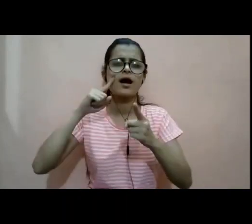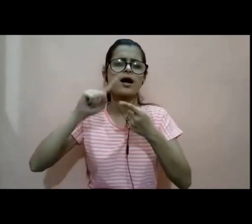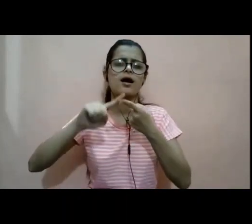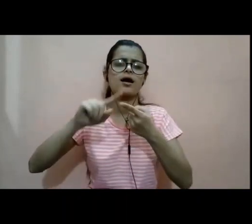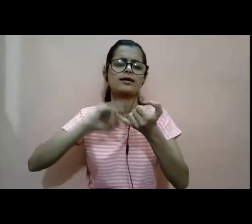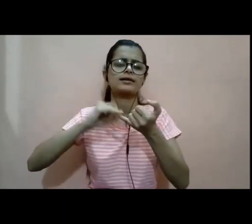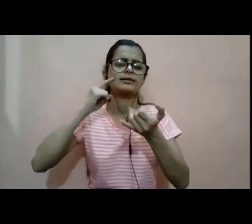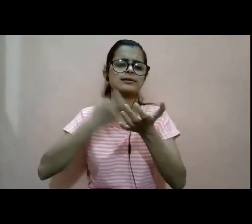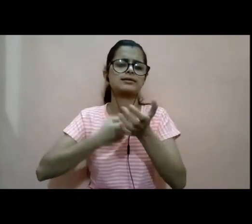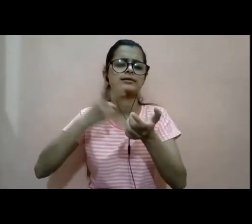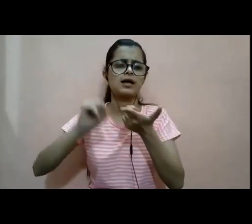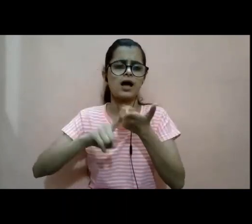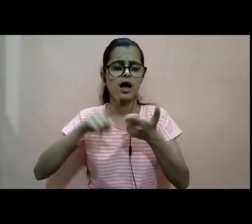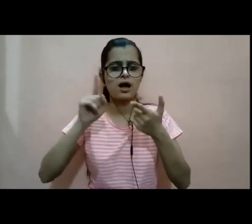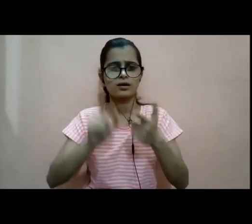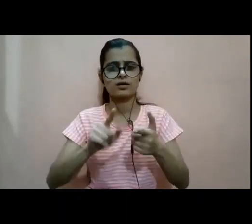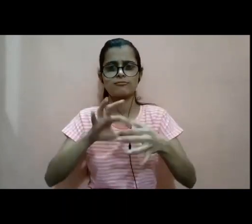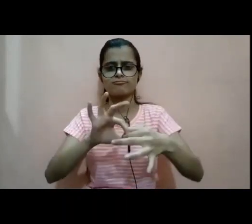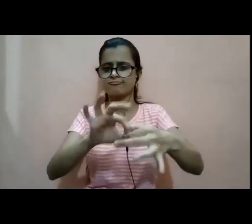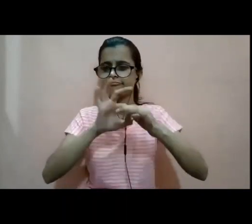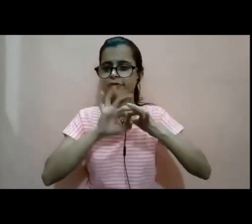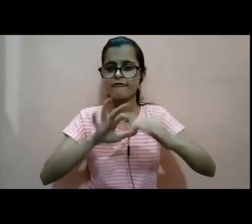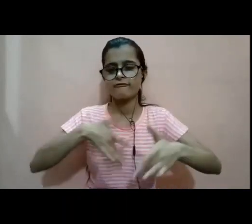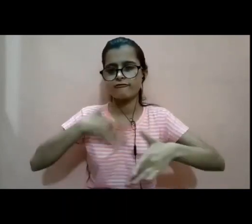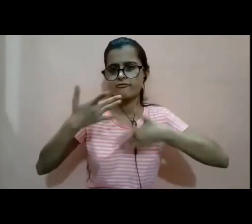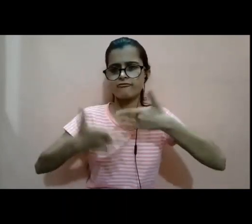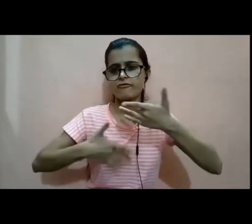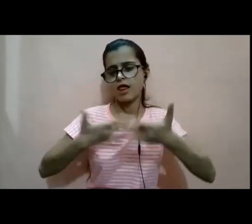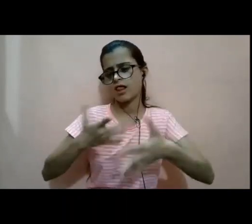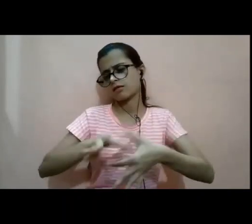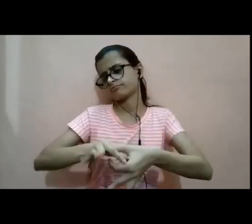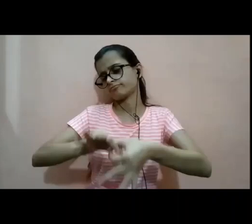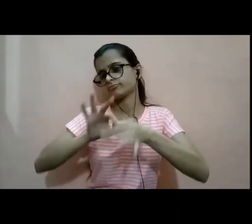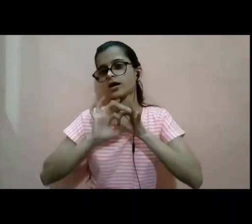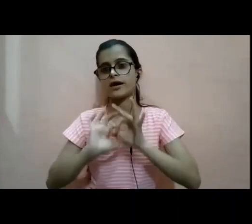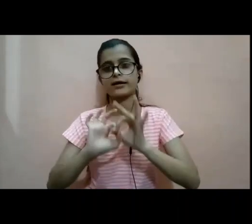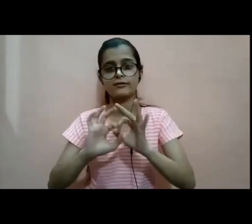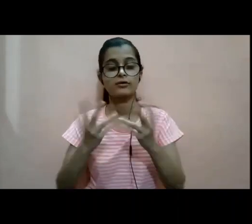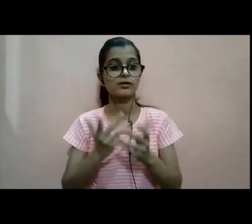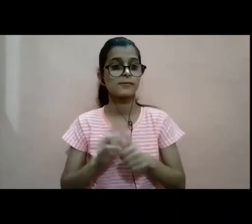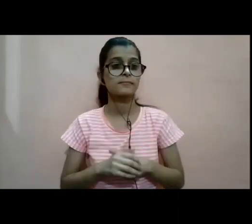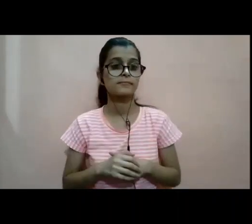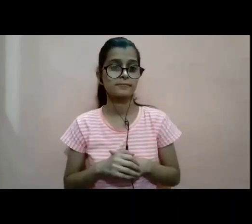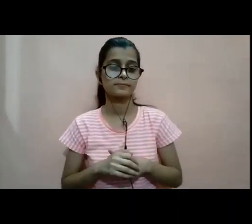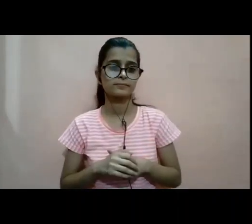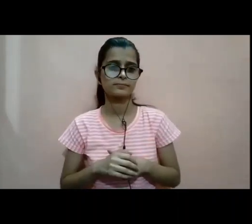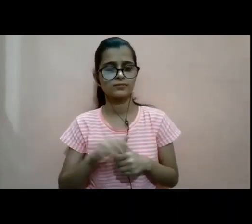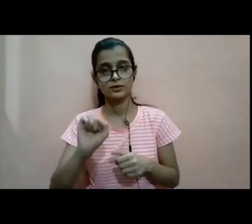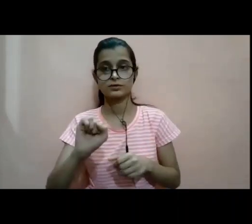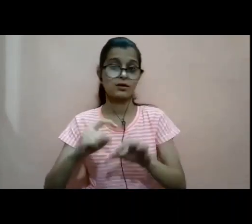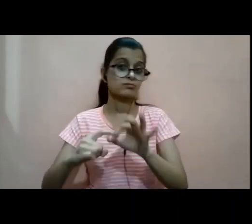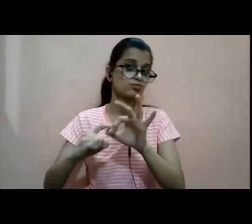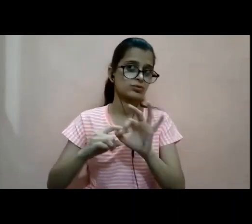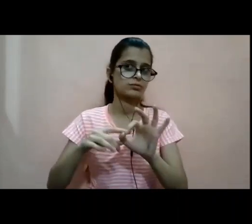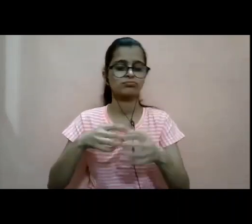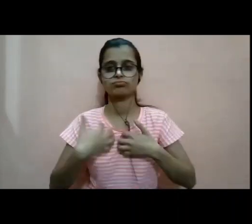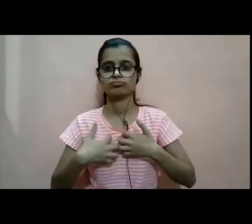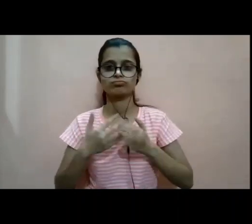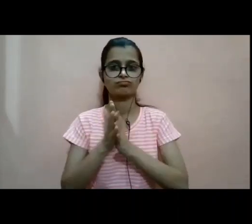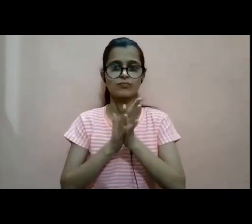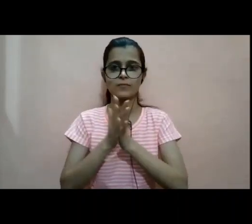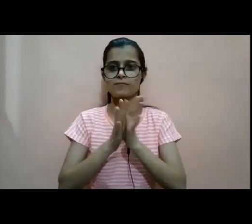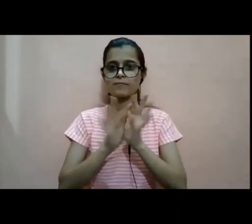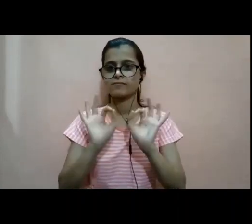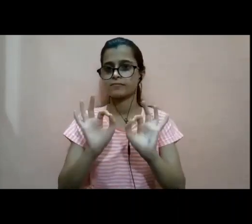its heart a desire that we need to think of. But I do take that point. I think it's a really interesting critique and something to